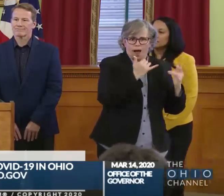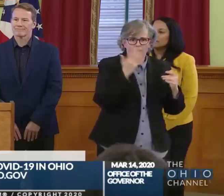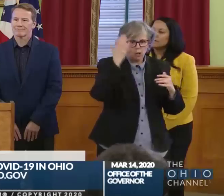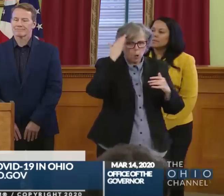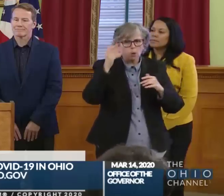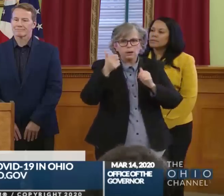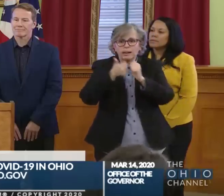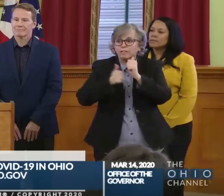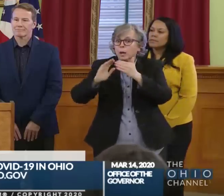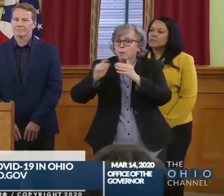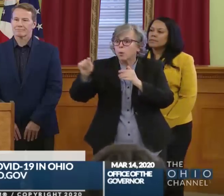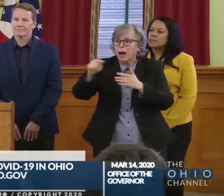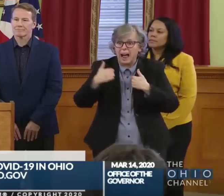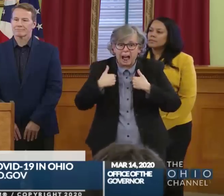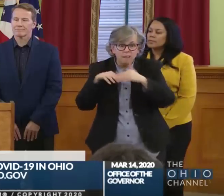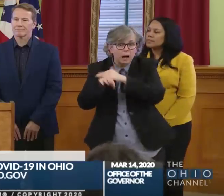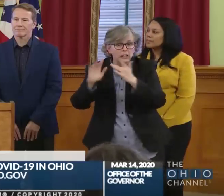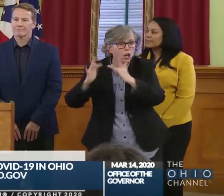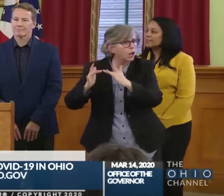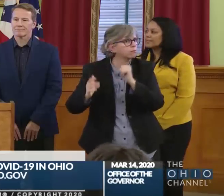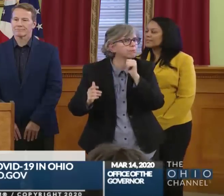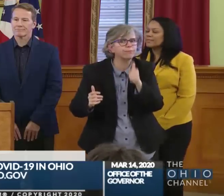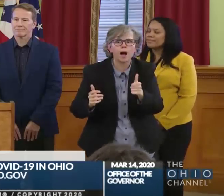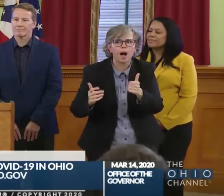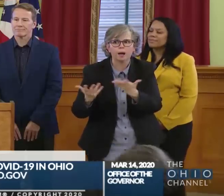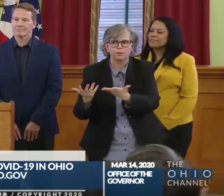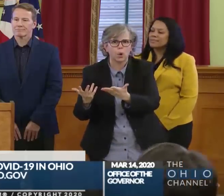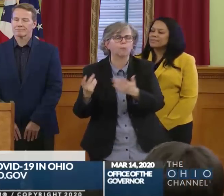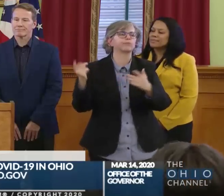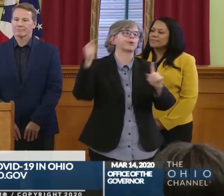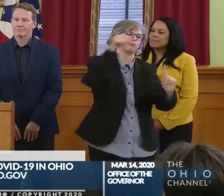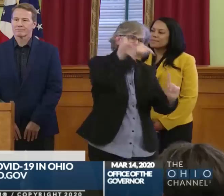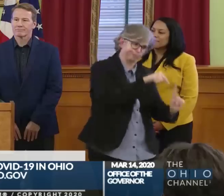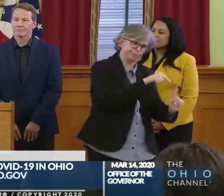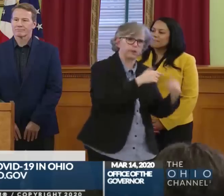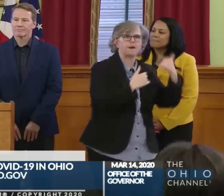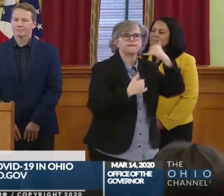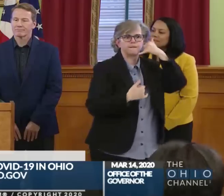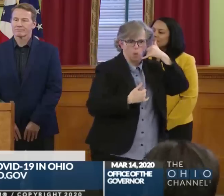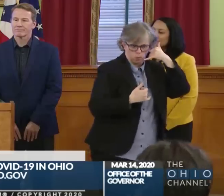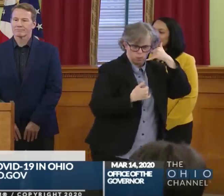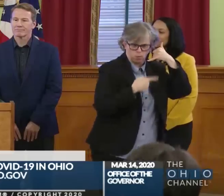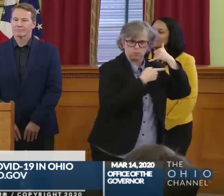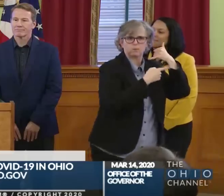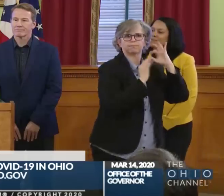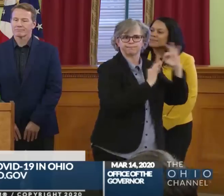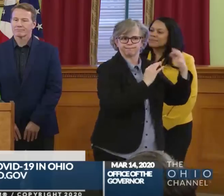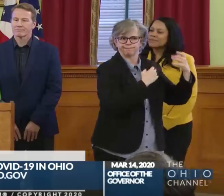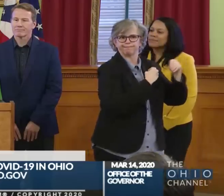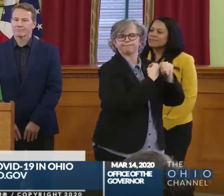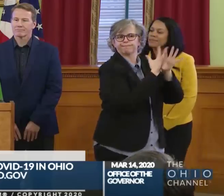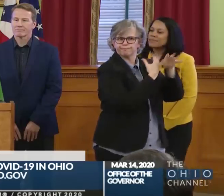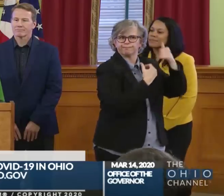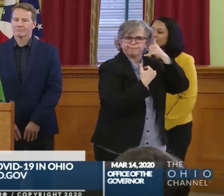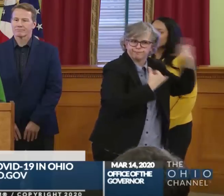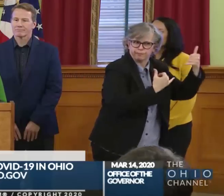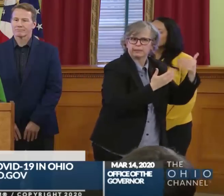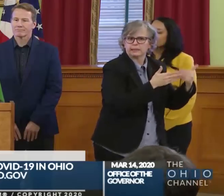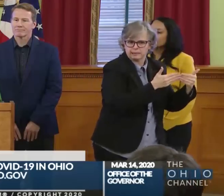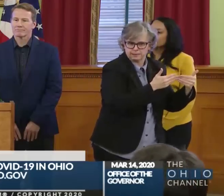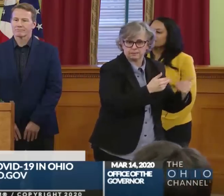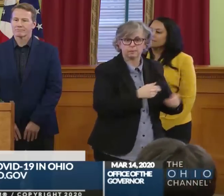this, in fact, is something that the Lieutenant Governor has been taking on in our state. This also eliminates the need for special equipment